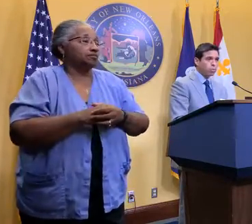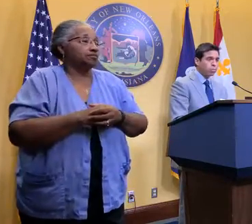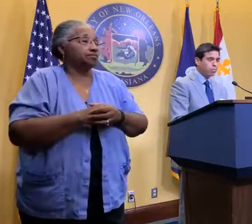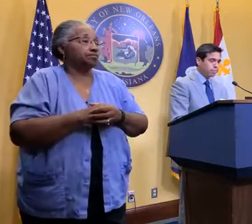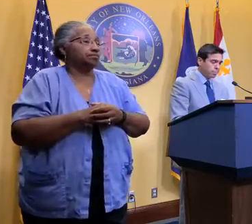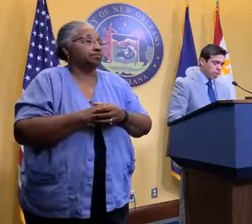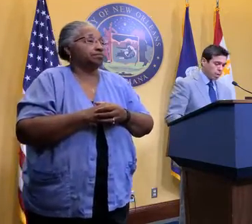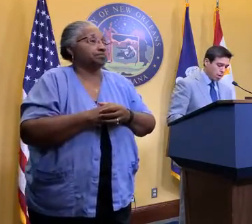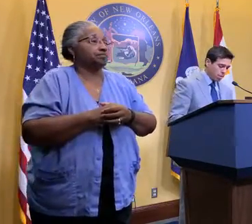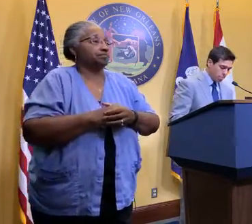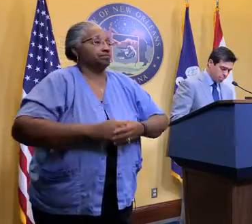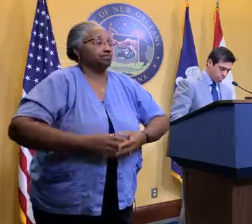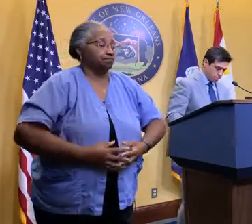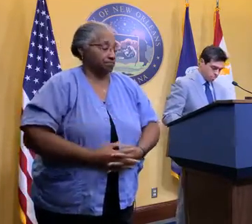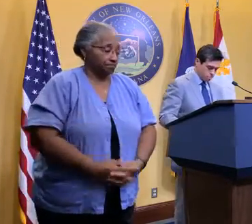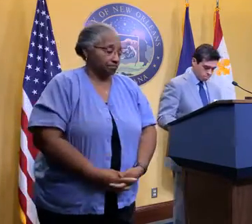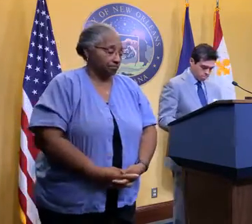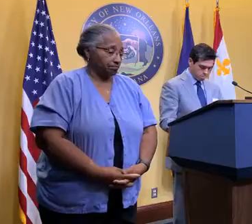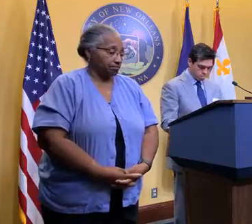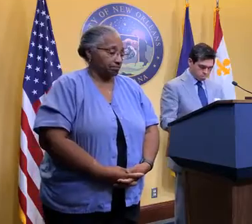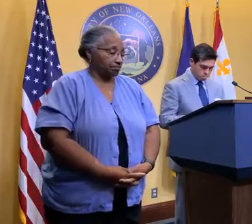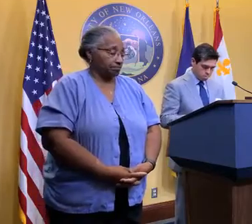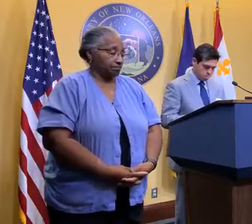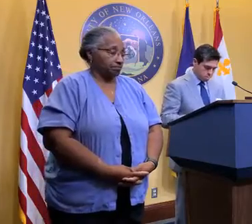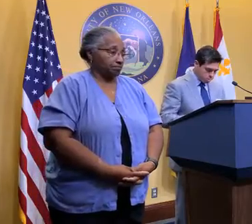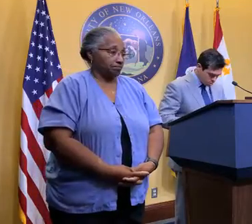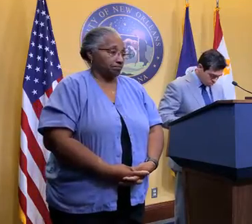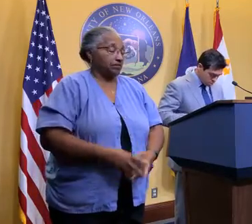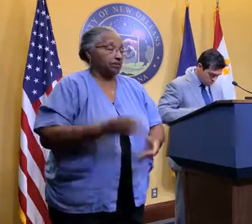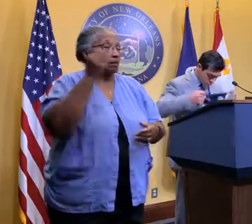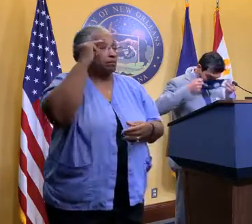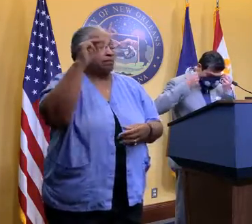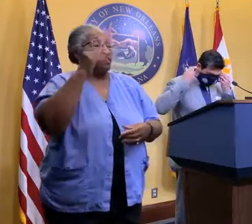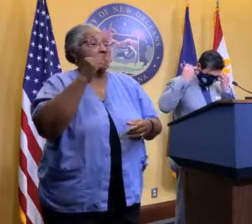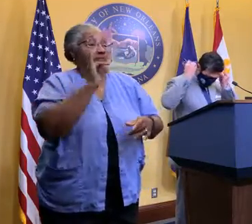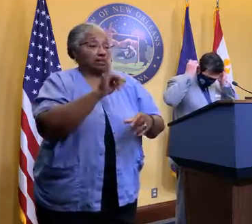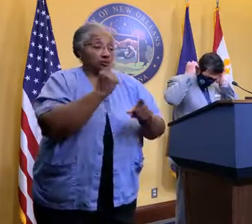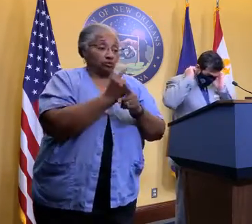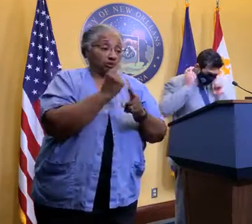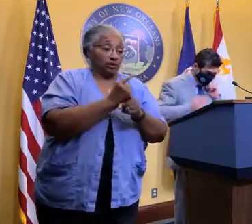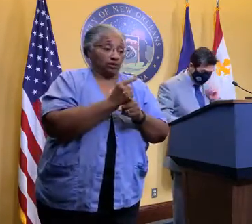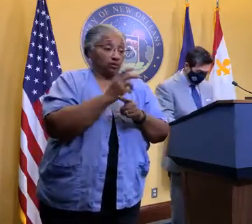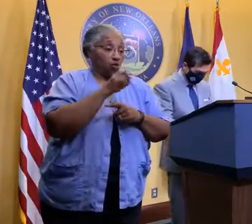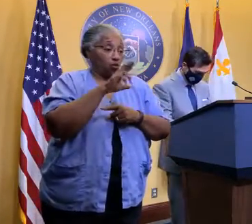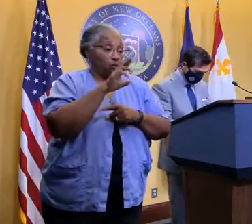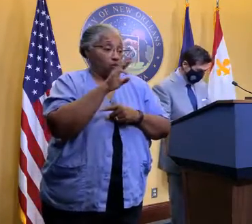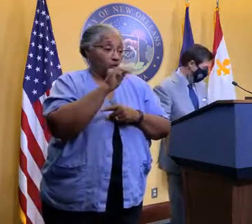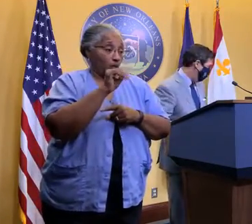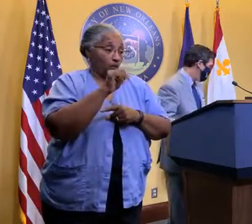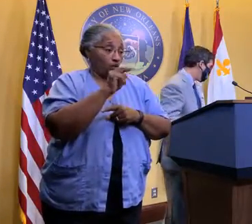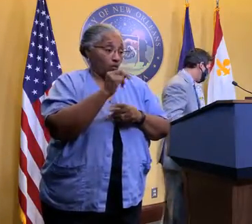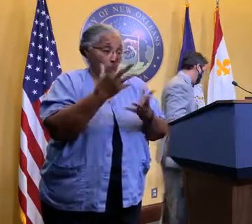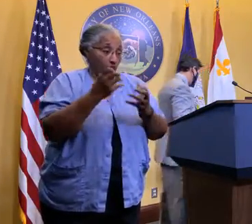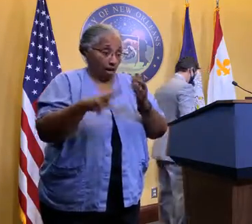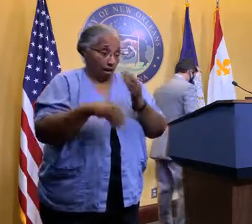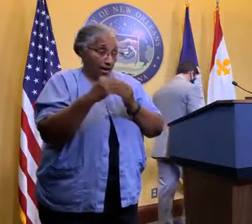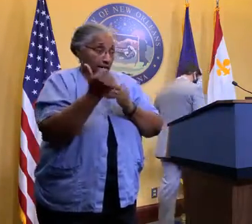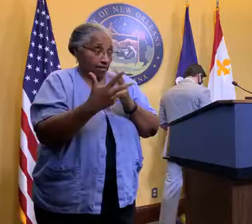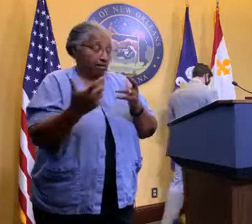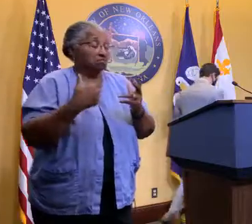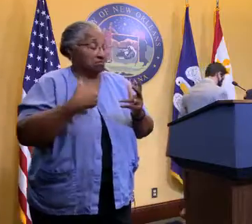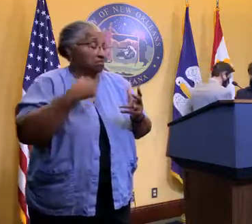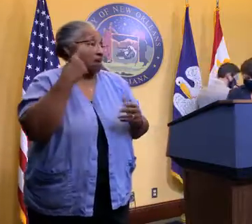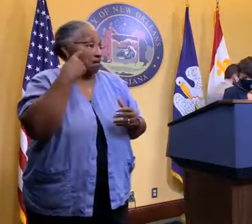our loan. That's right. And Norman, anything you would like to add in this capacity?